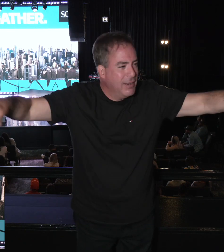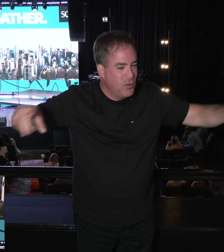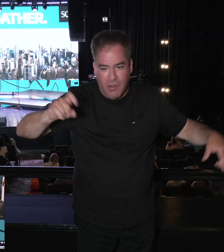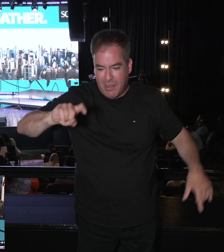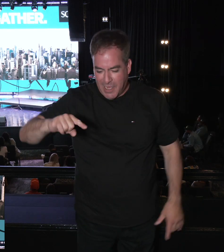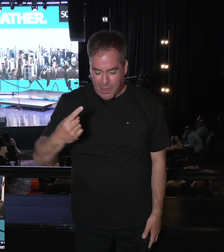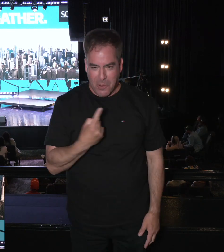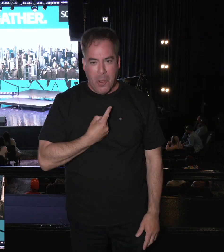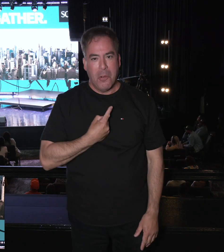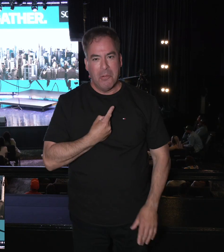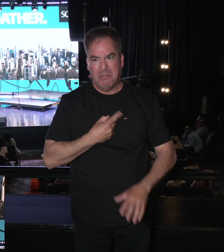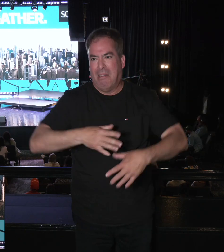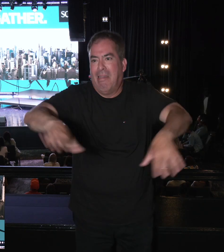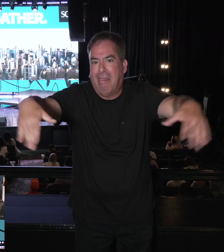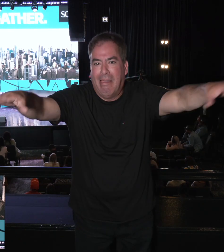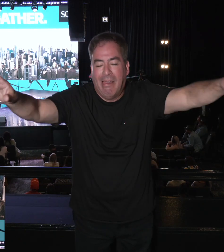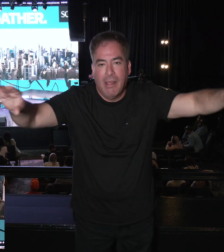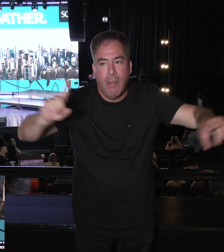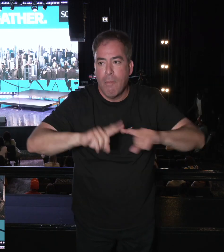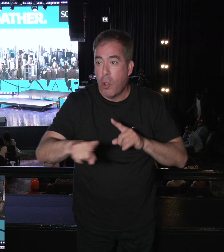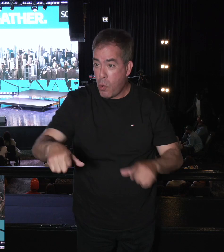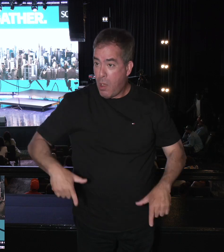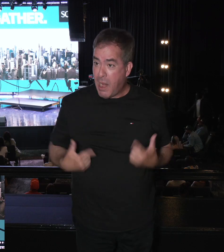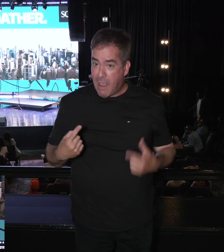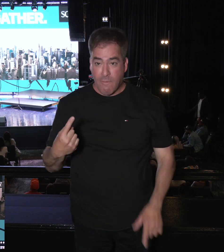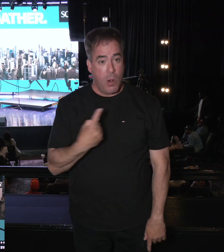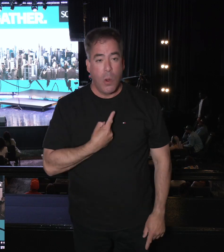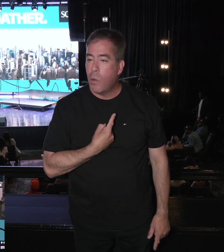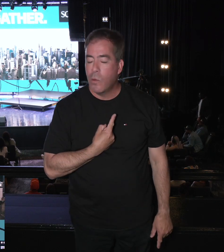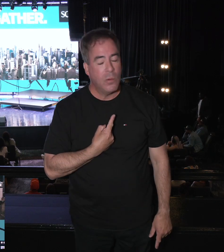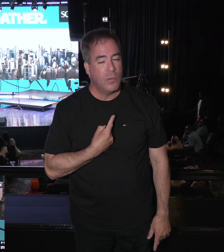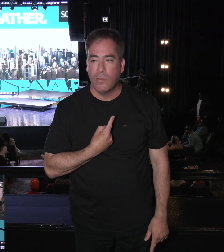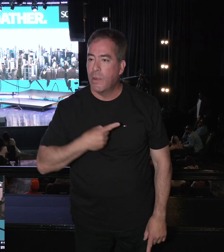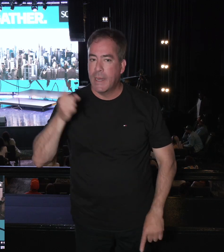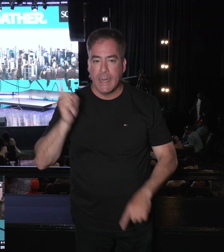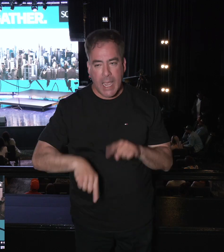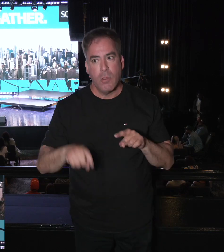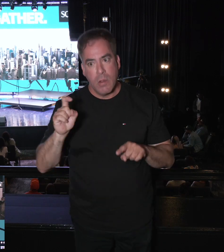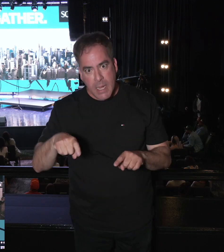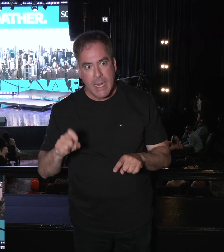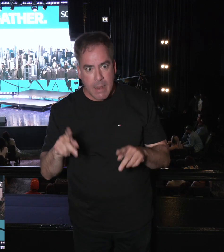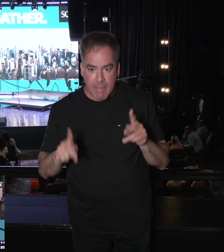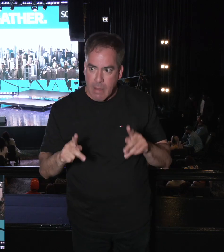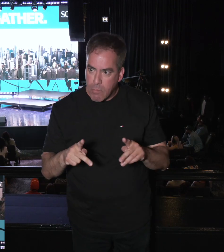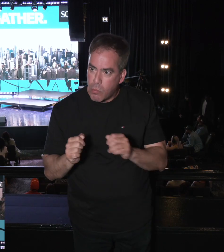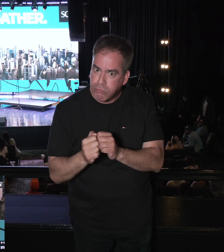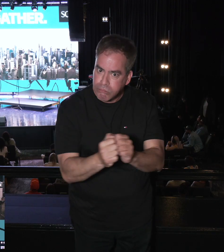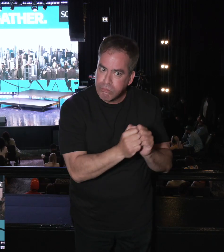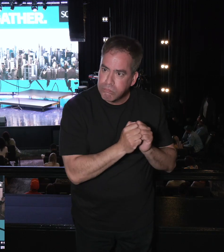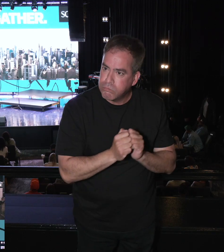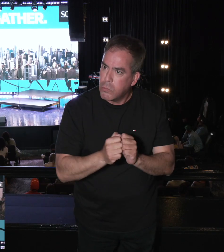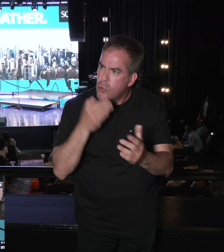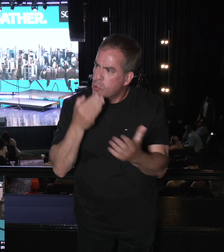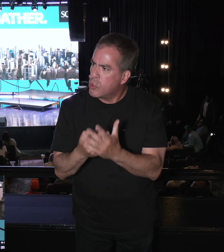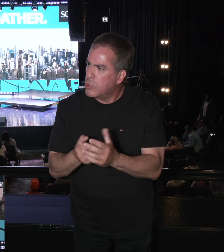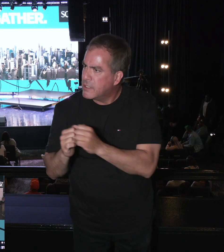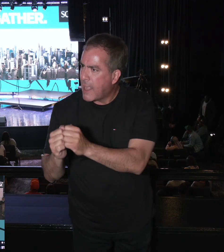to get some alone time. But you can't live your life alone. We need people. It's good to be